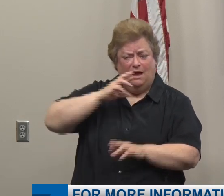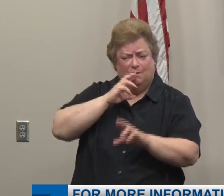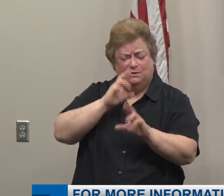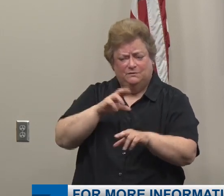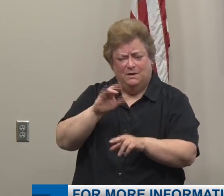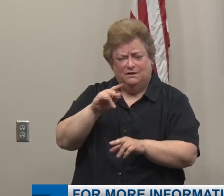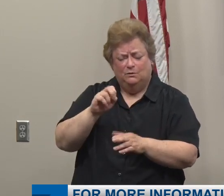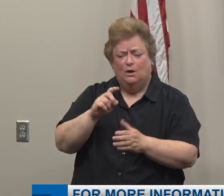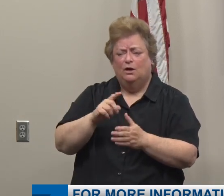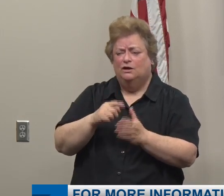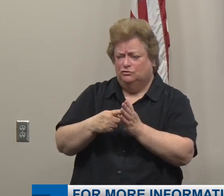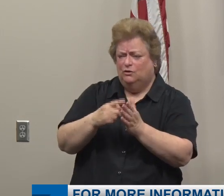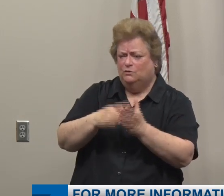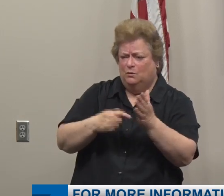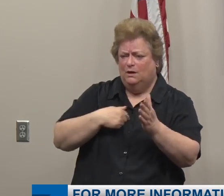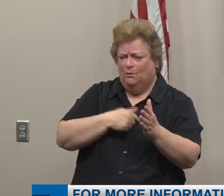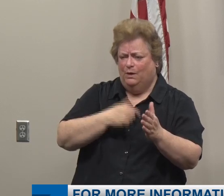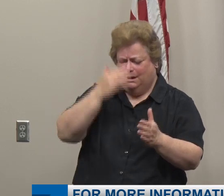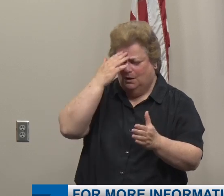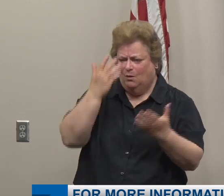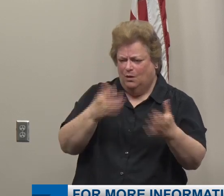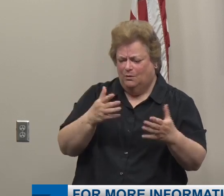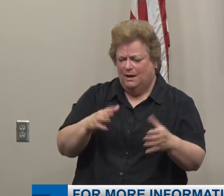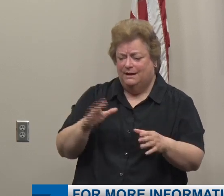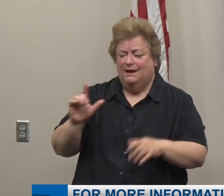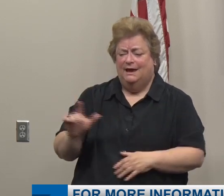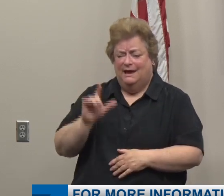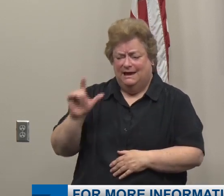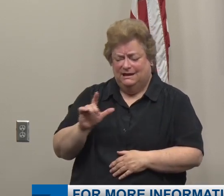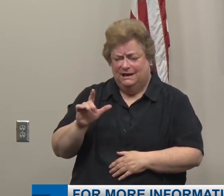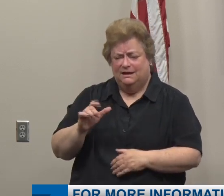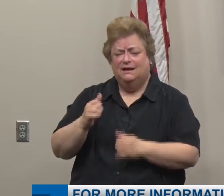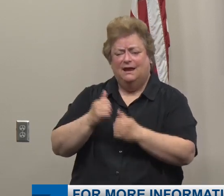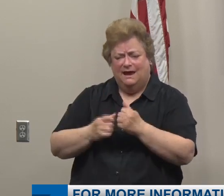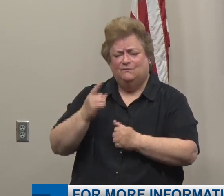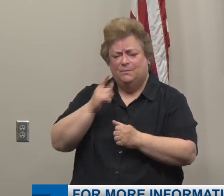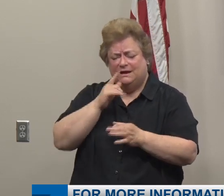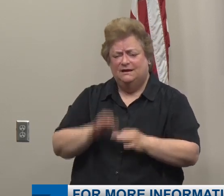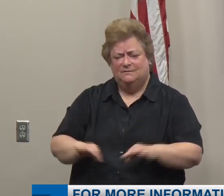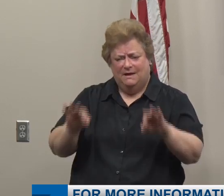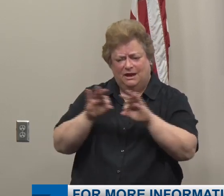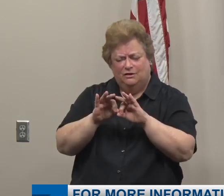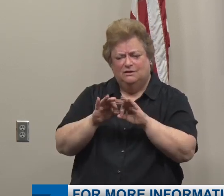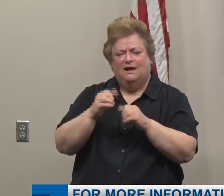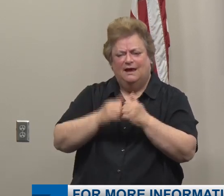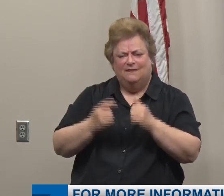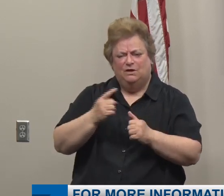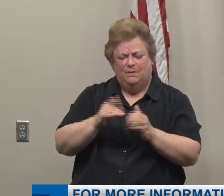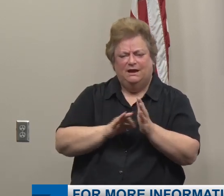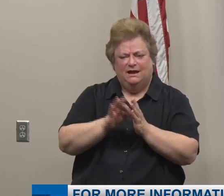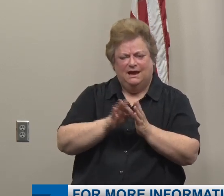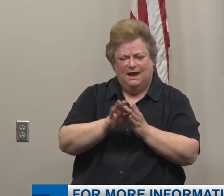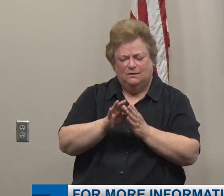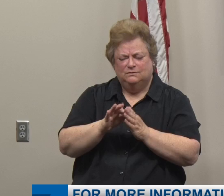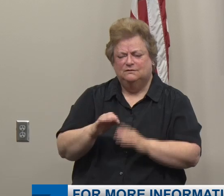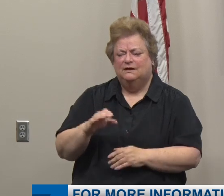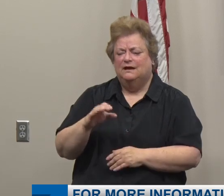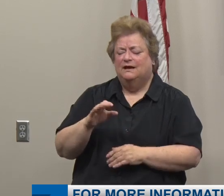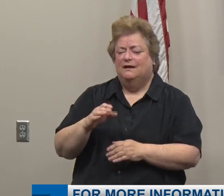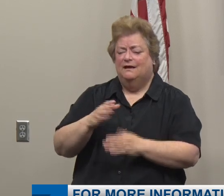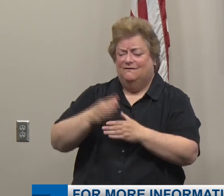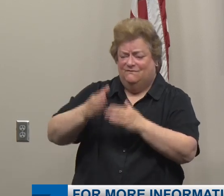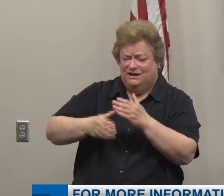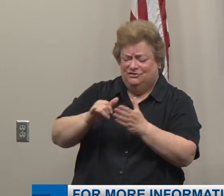what we already know that in Lincoln everyone matters and everyone counts and completing the census is safe easy